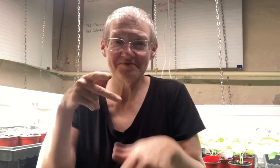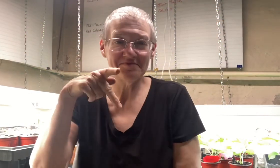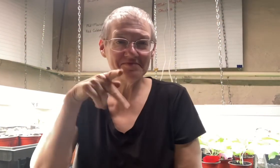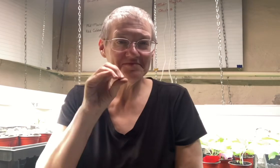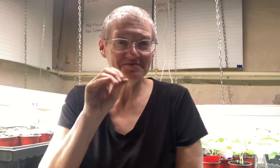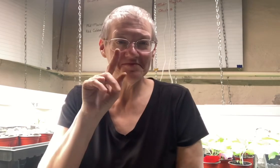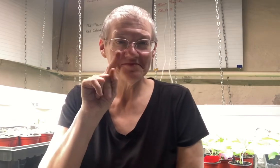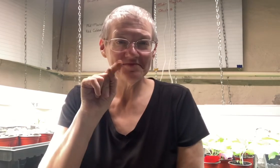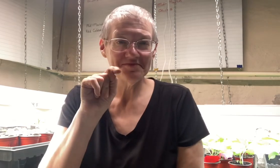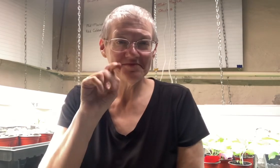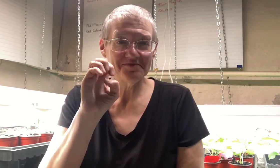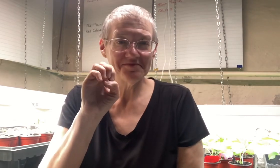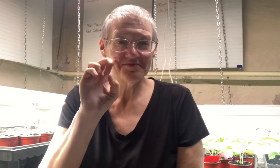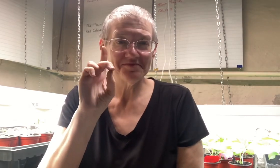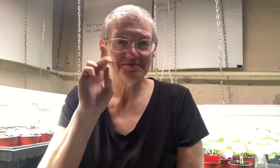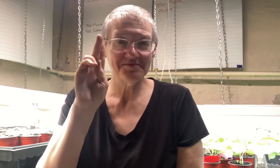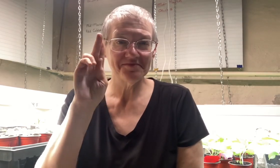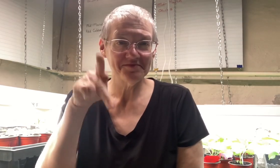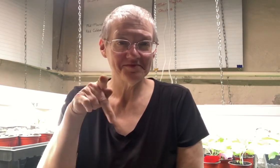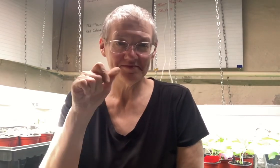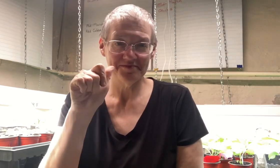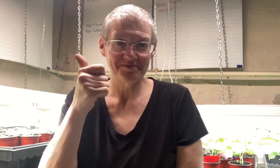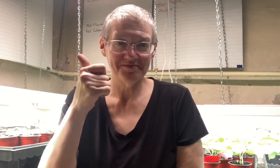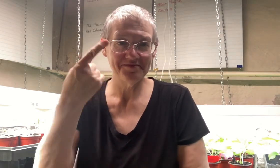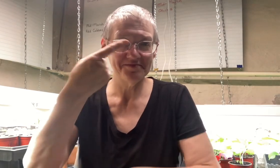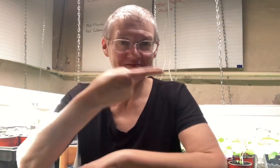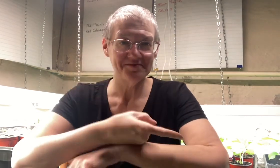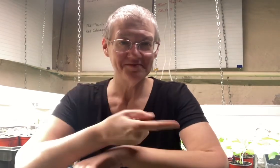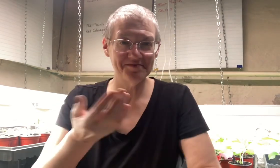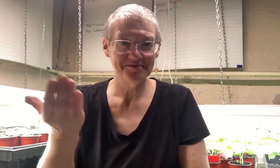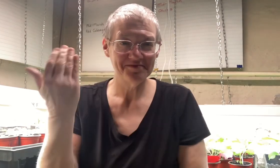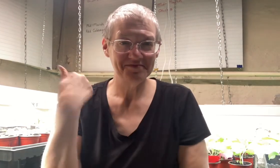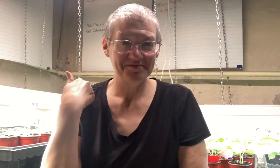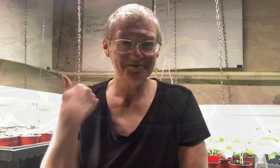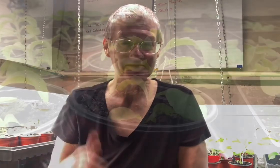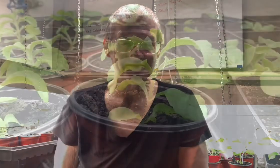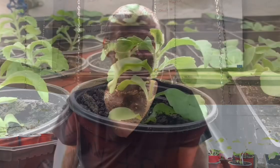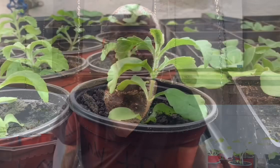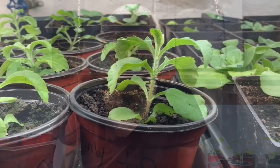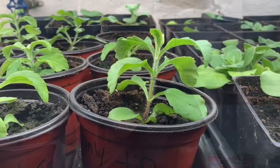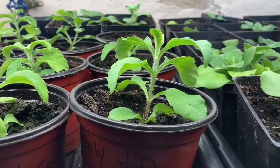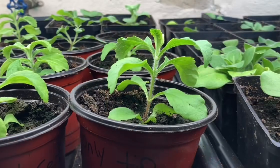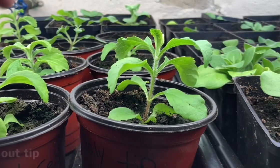Big or small, they were all potted up 10 days ago.